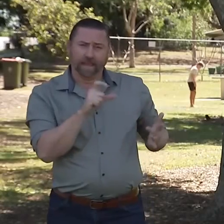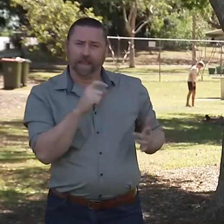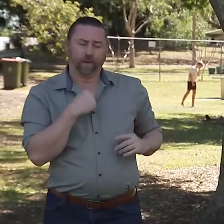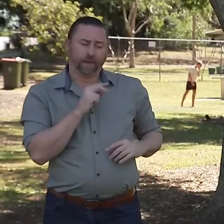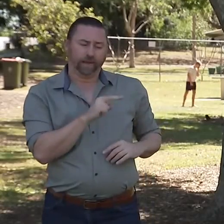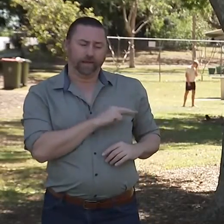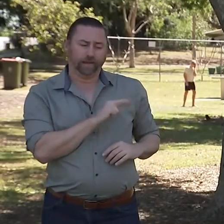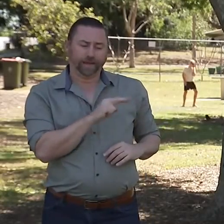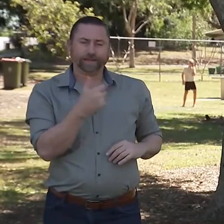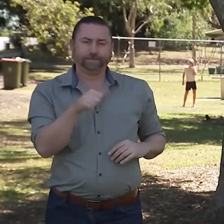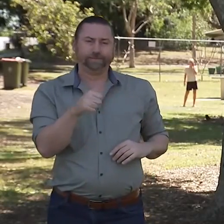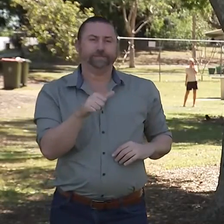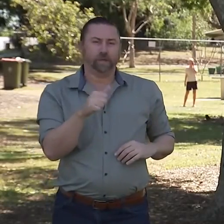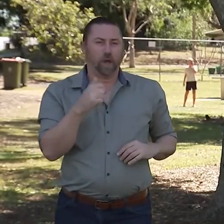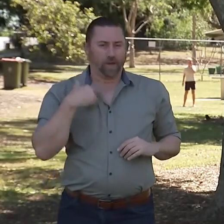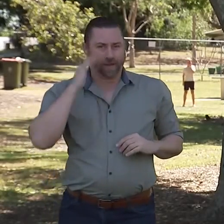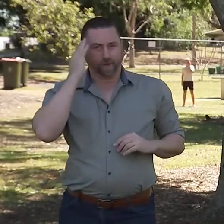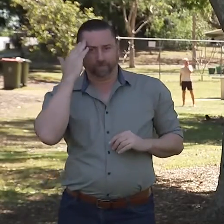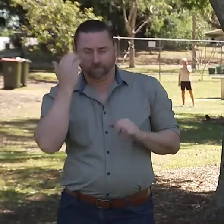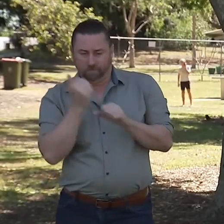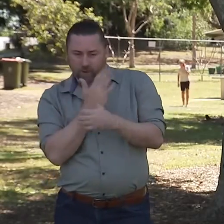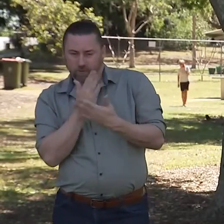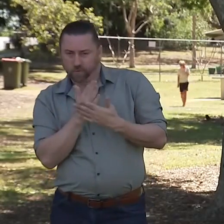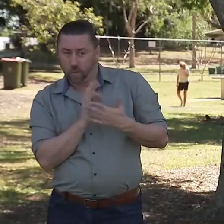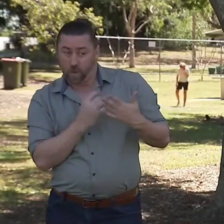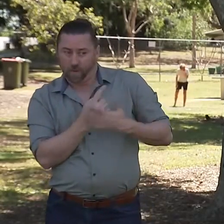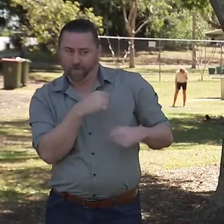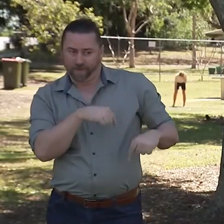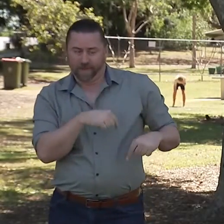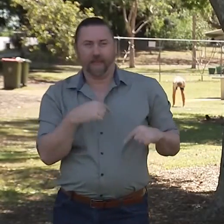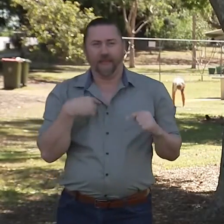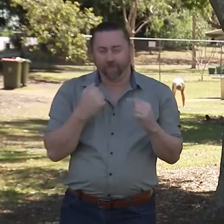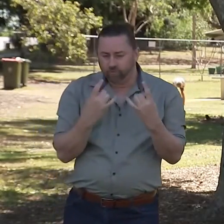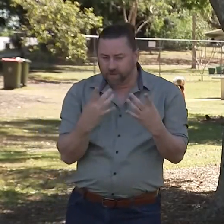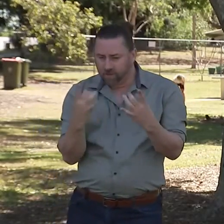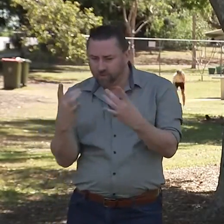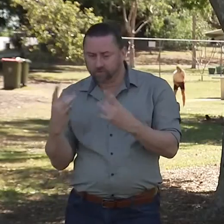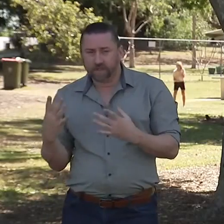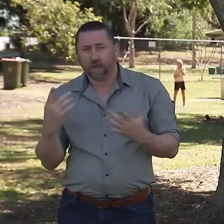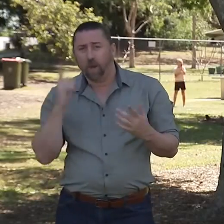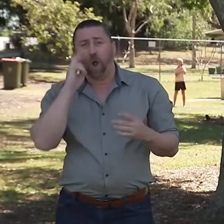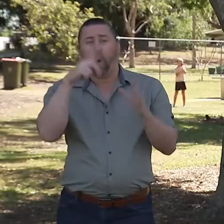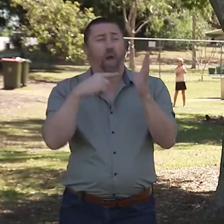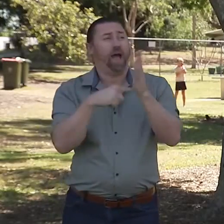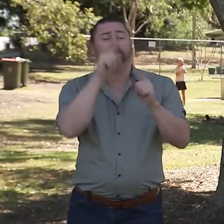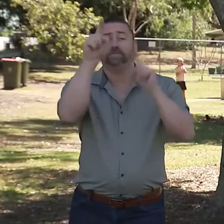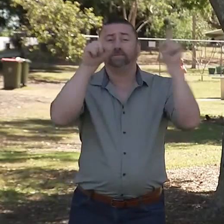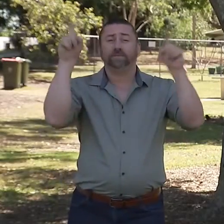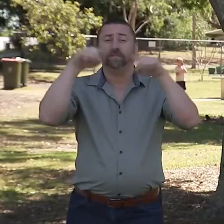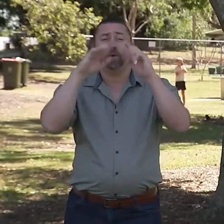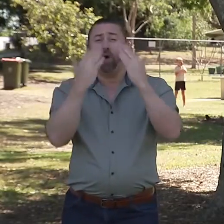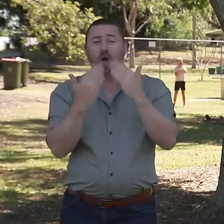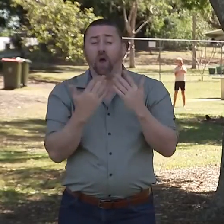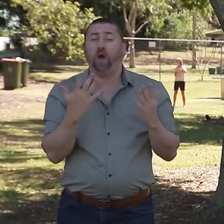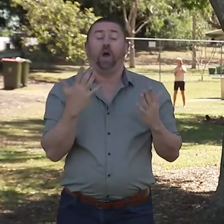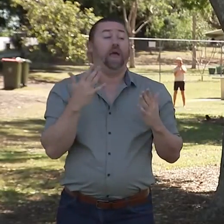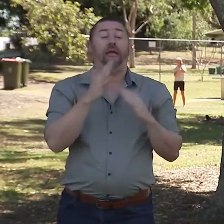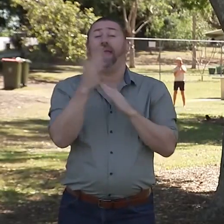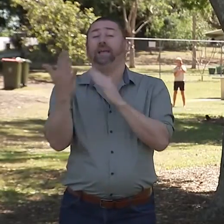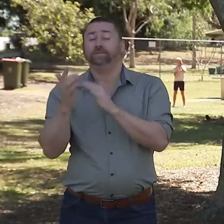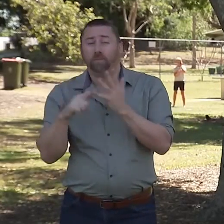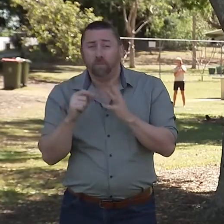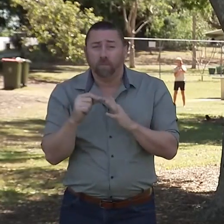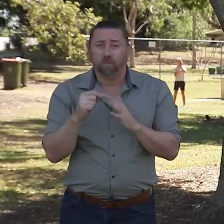over the coming months. But what we've seen around the world is that you end up having very tired workforces because